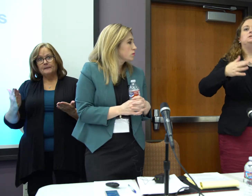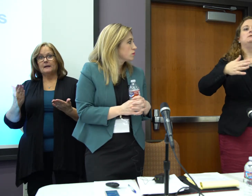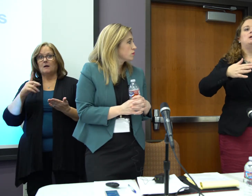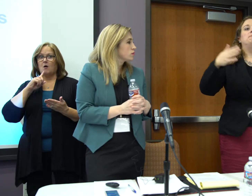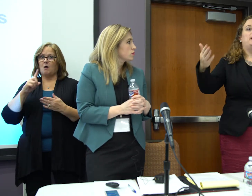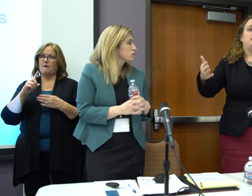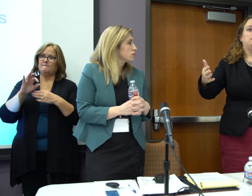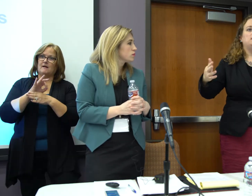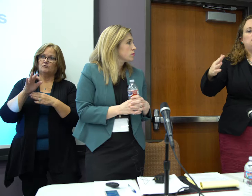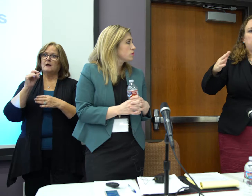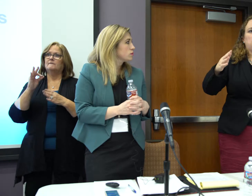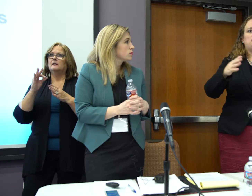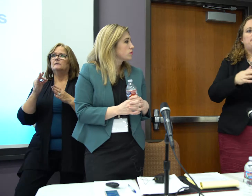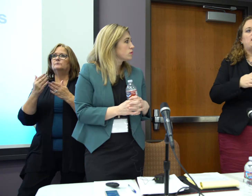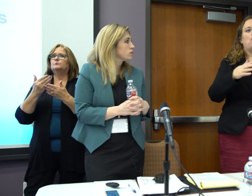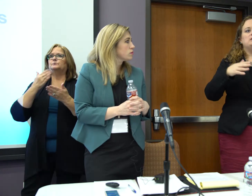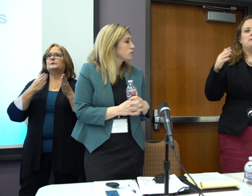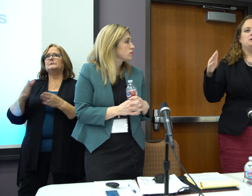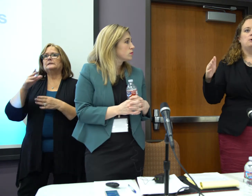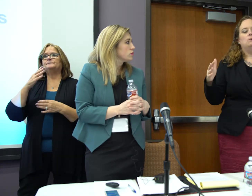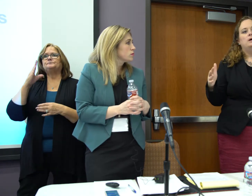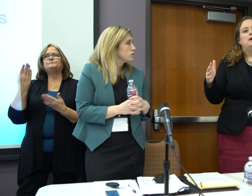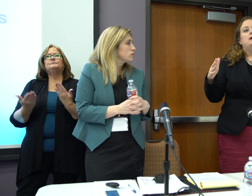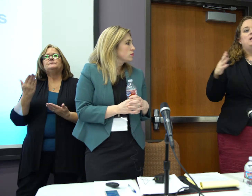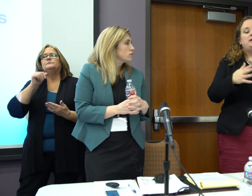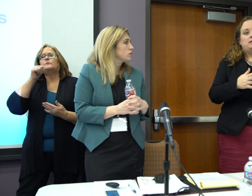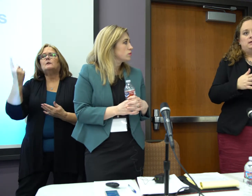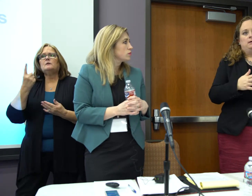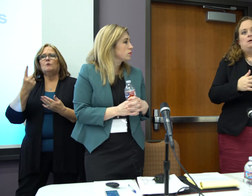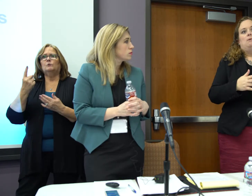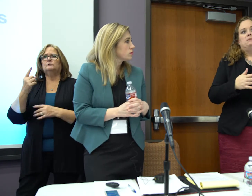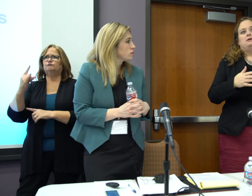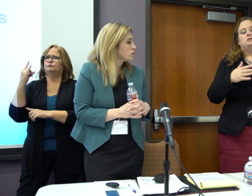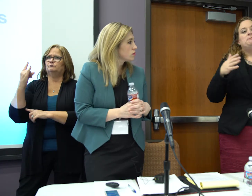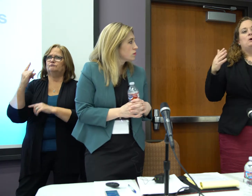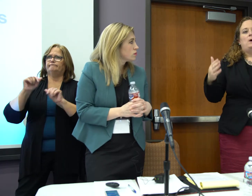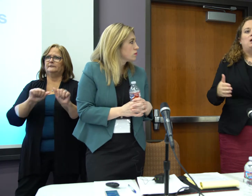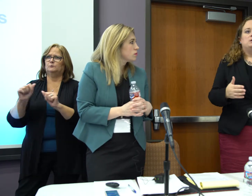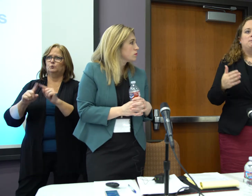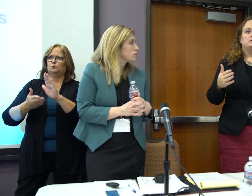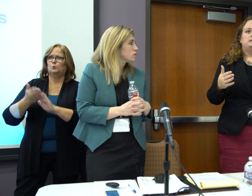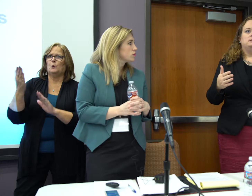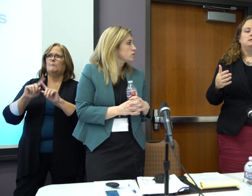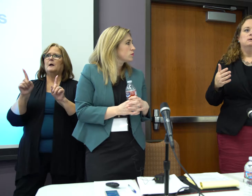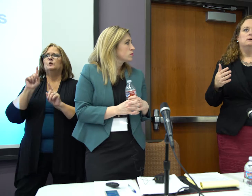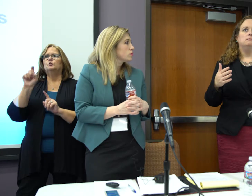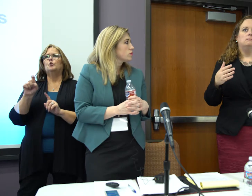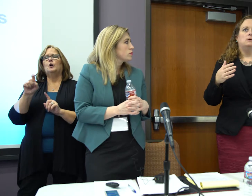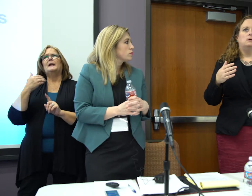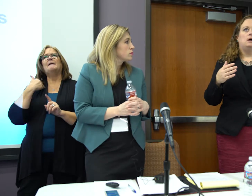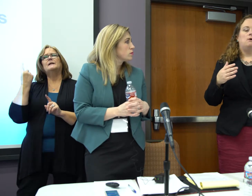a function of planning. Like, somebody may not always be able to go immediately, but there should be a way in which a person's